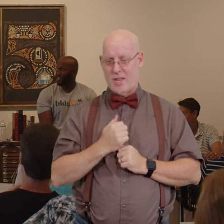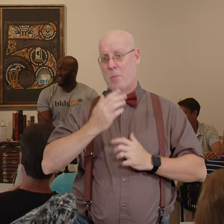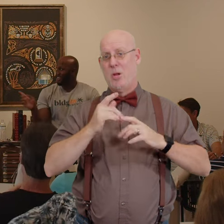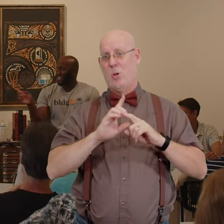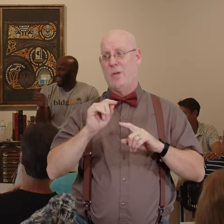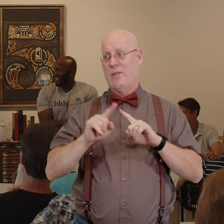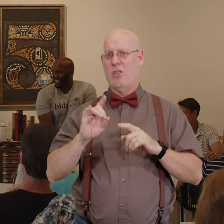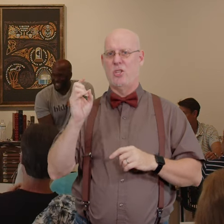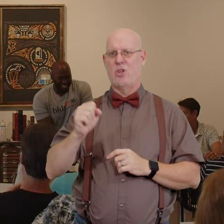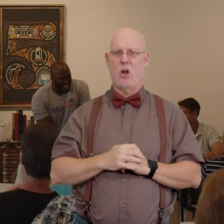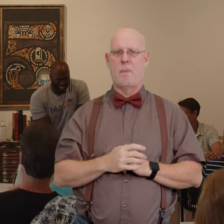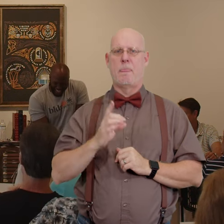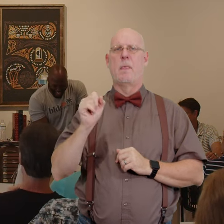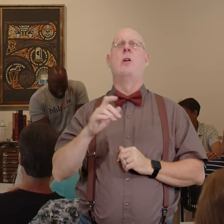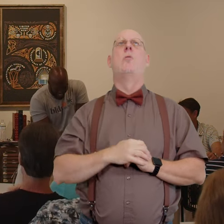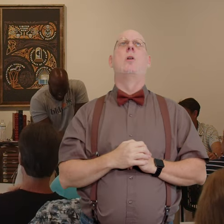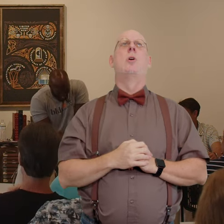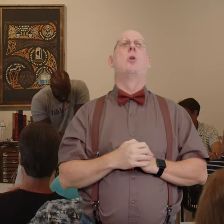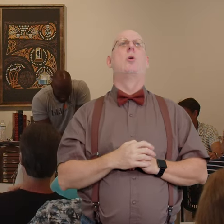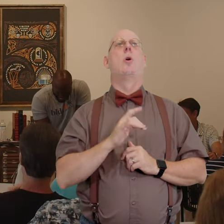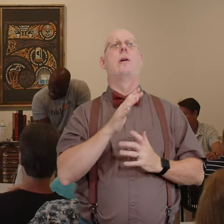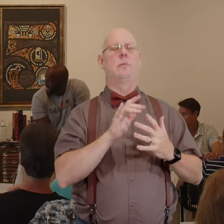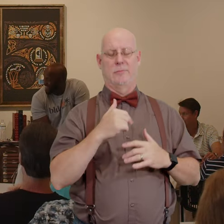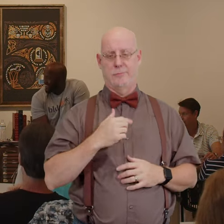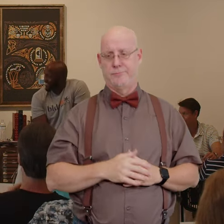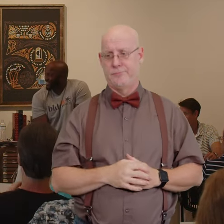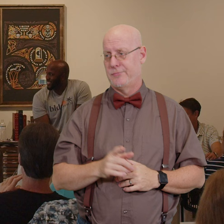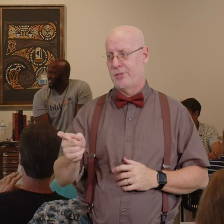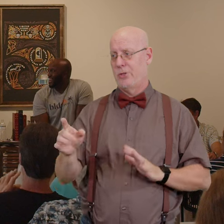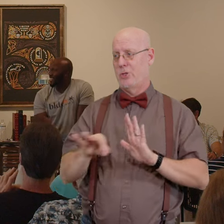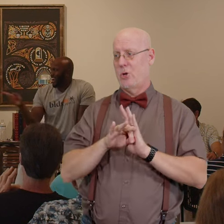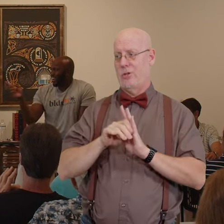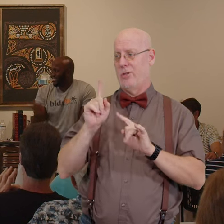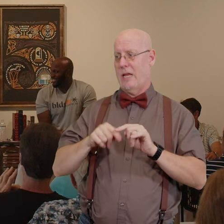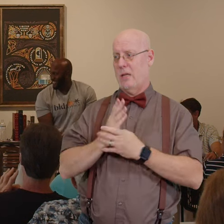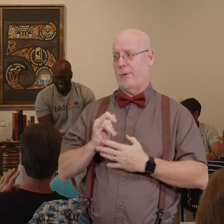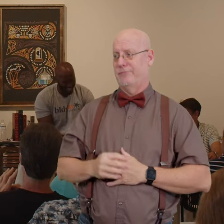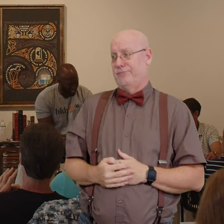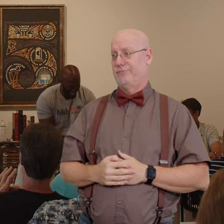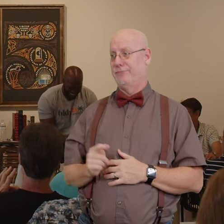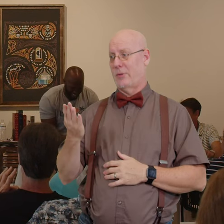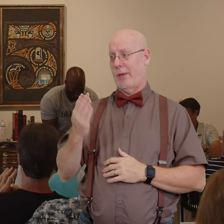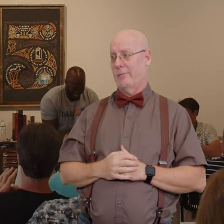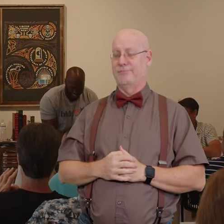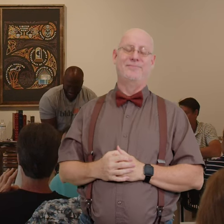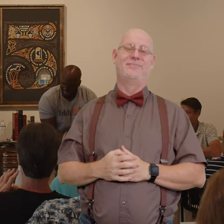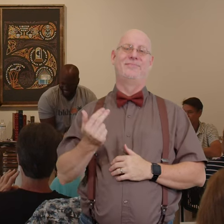Well, I would probably do a different Deshaun. He'd be like, Don Deshaun would be like, oh, look, Elliot. I'd just be like, dude, you're chosen and you can't help it. So,